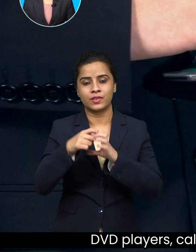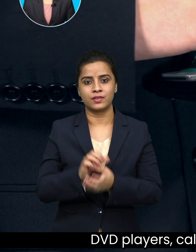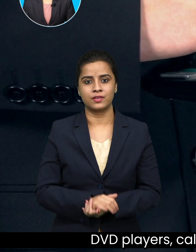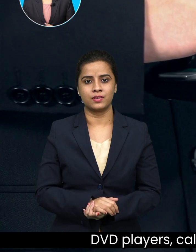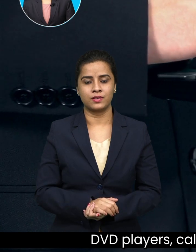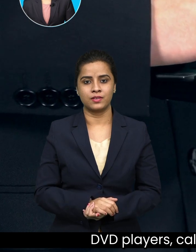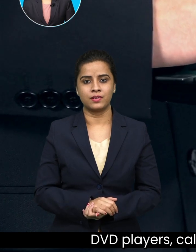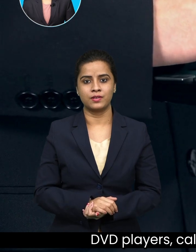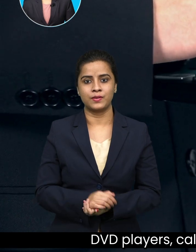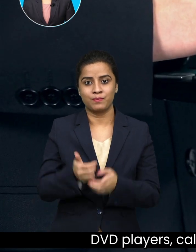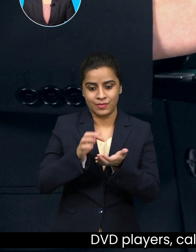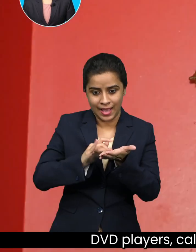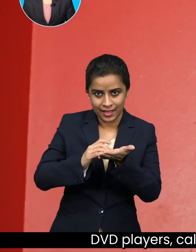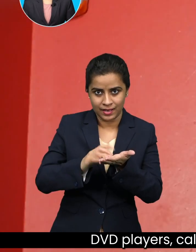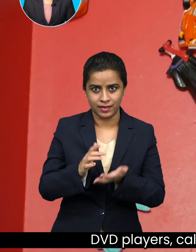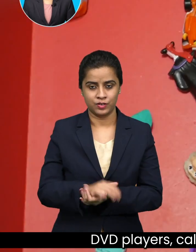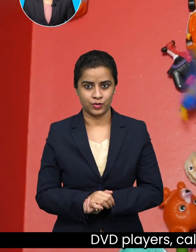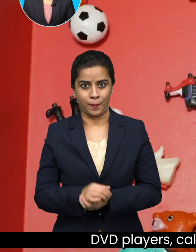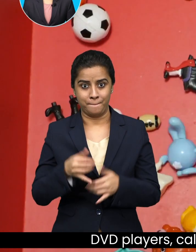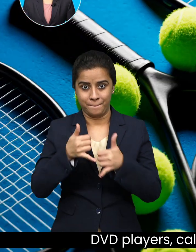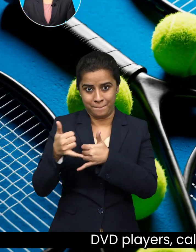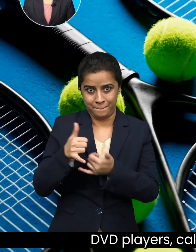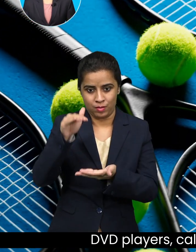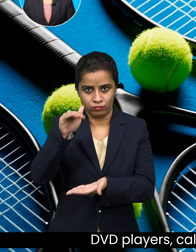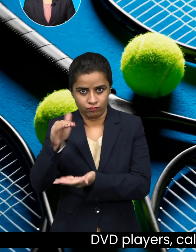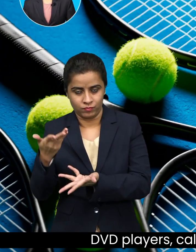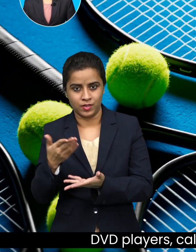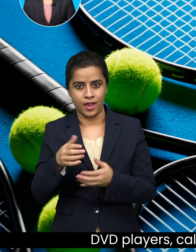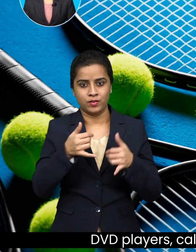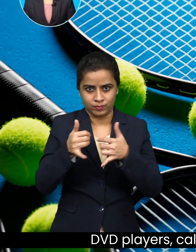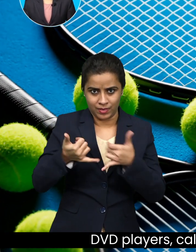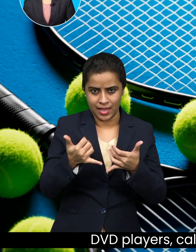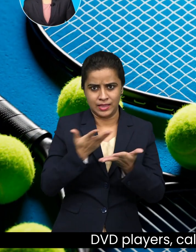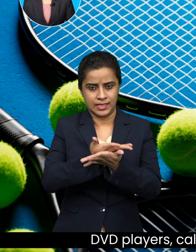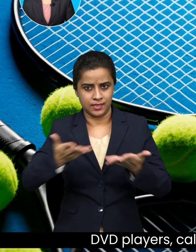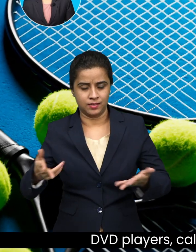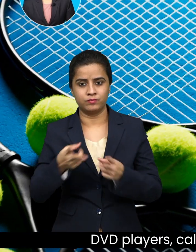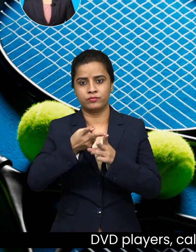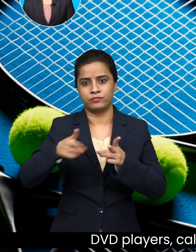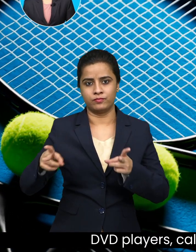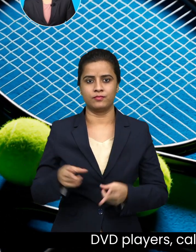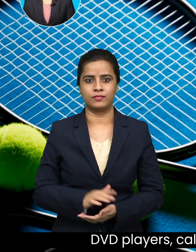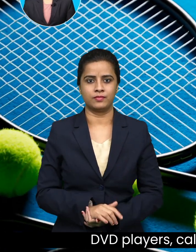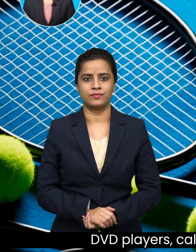players, calculators, toys, sports equipment, etc.